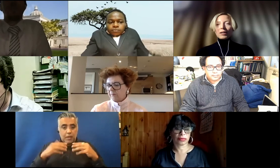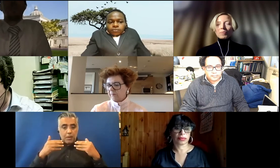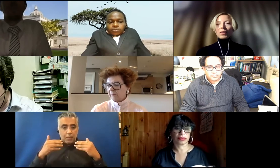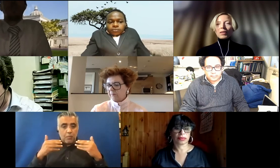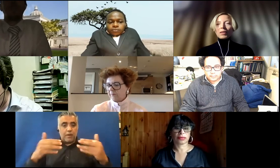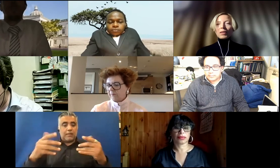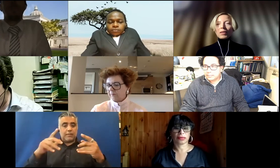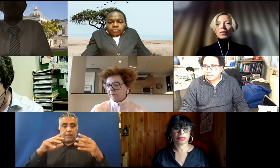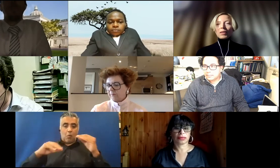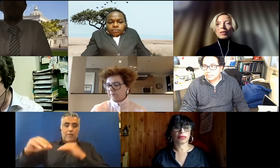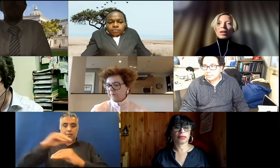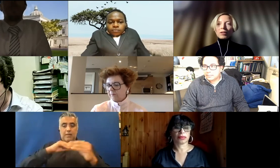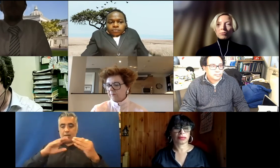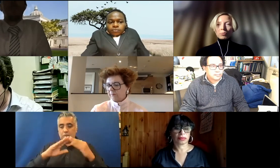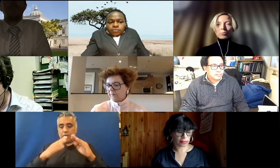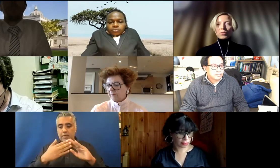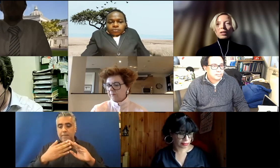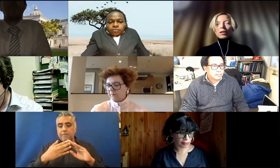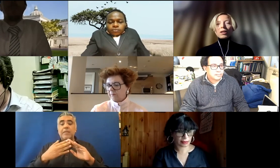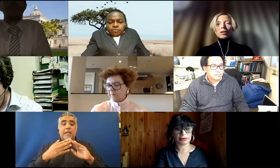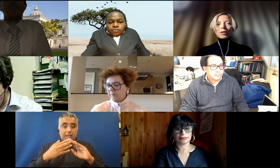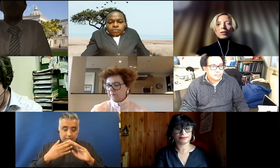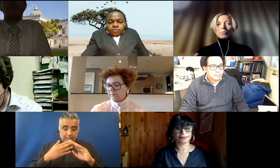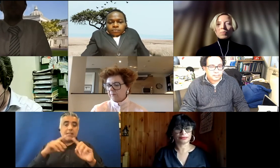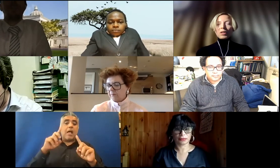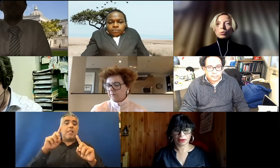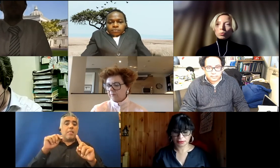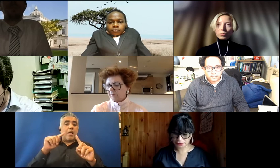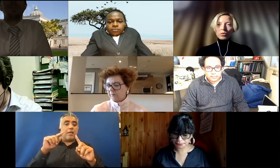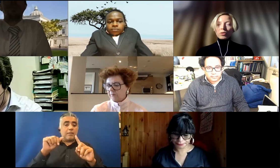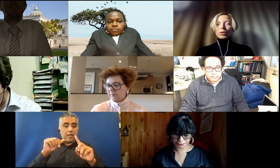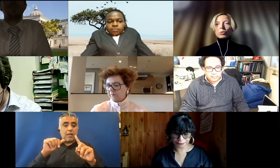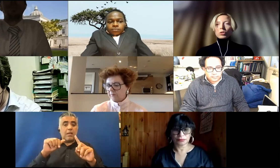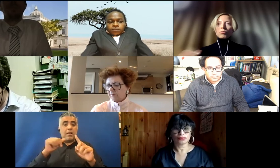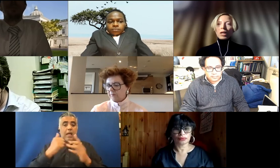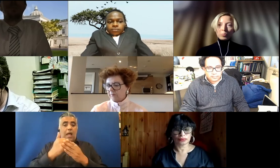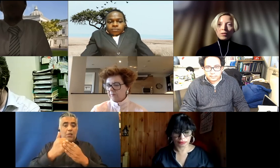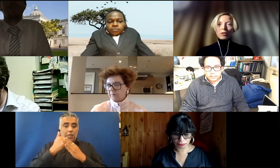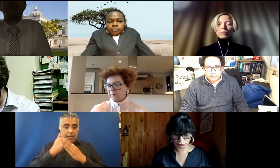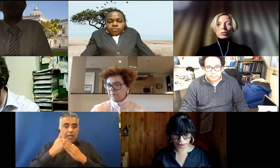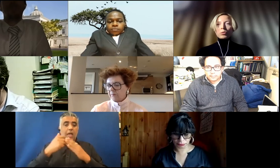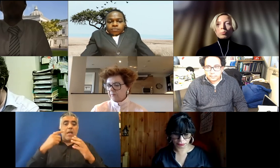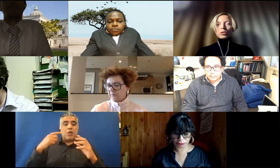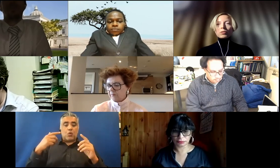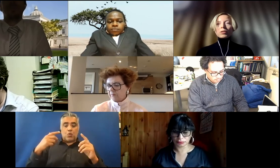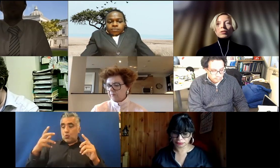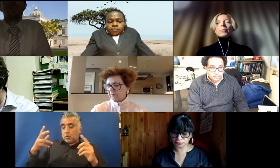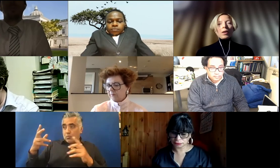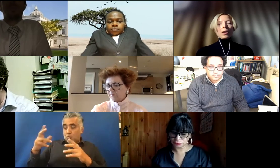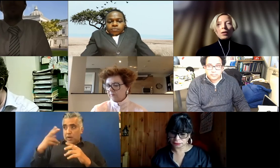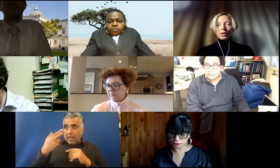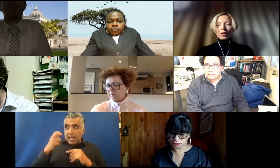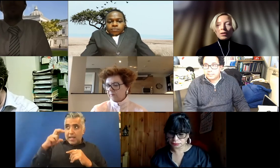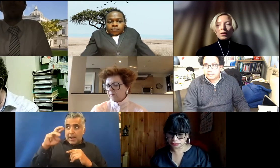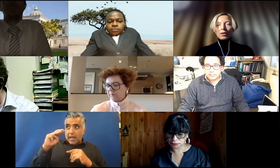city. This data will then inform the tool, which is created by the